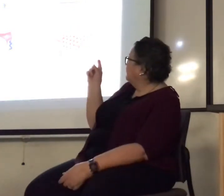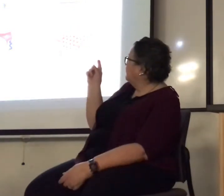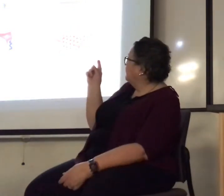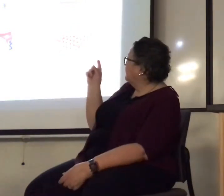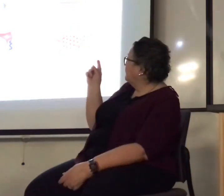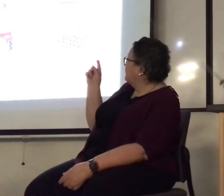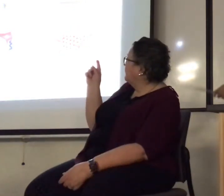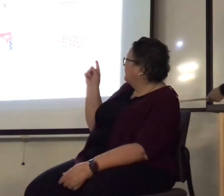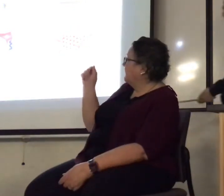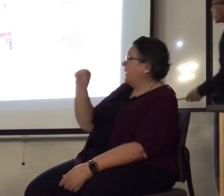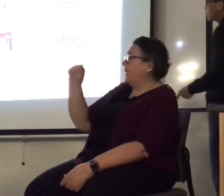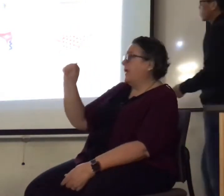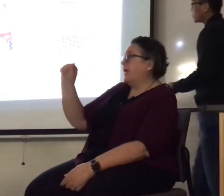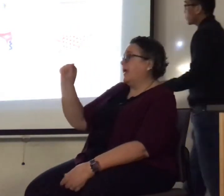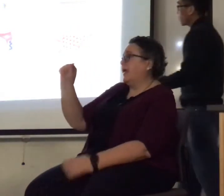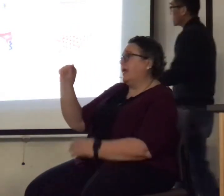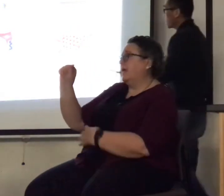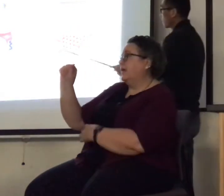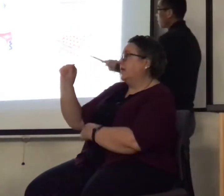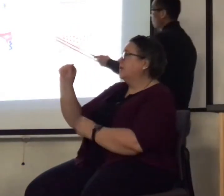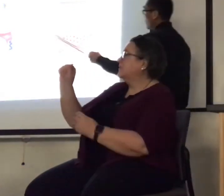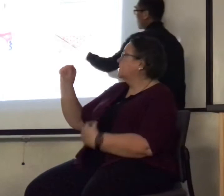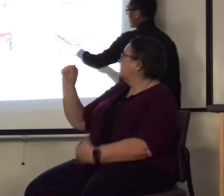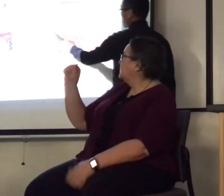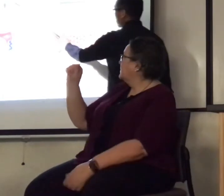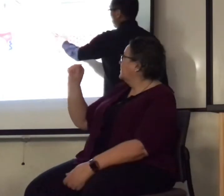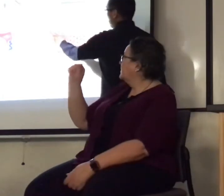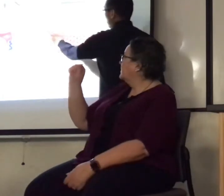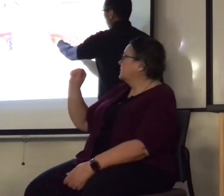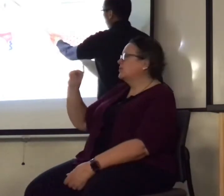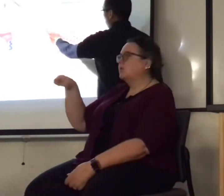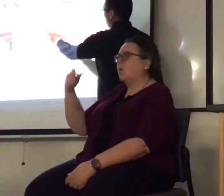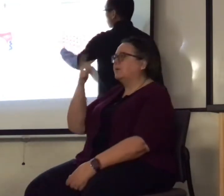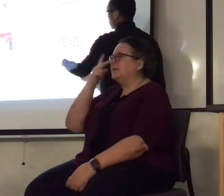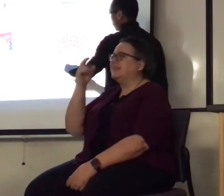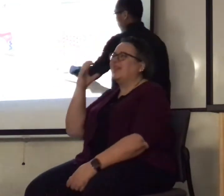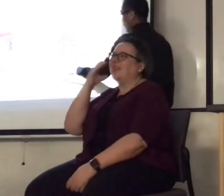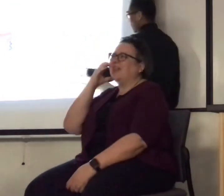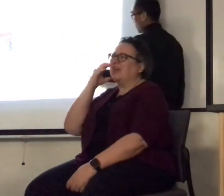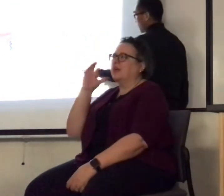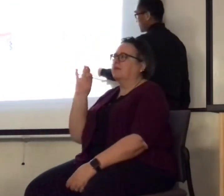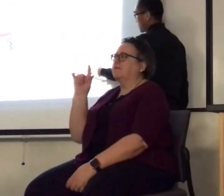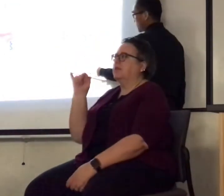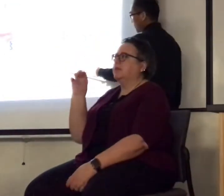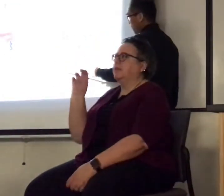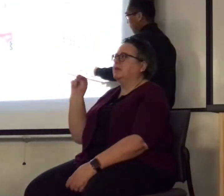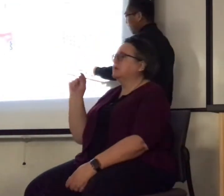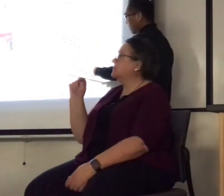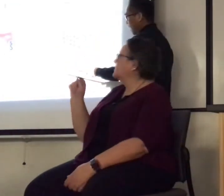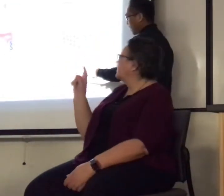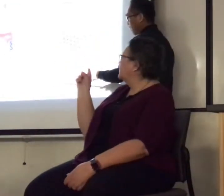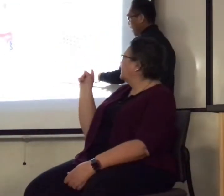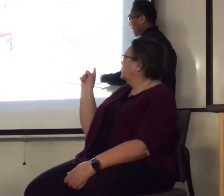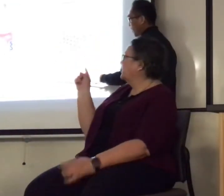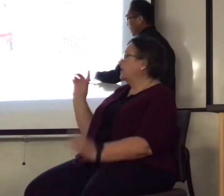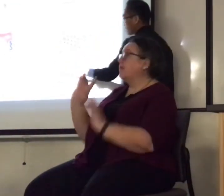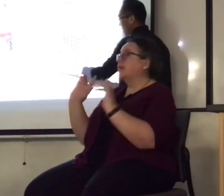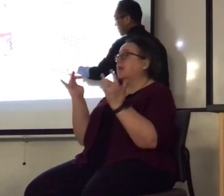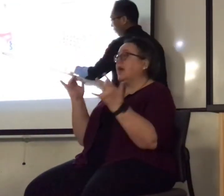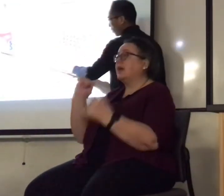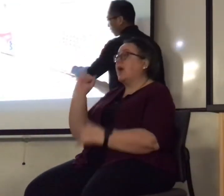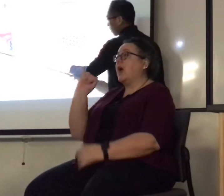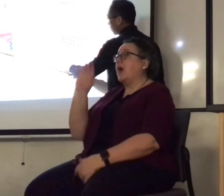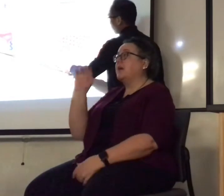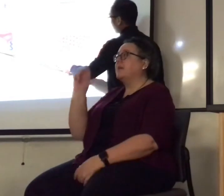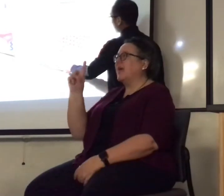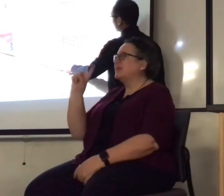cross section of the H zone. You only see the thick filaments illustrated there. This is the light band, the I band, so